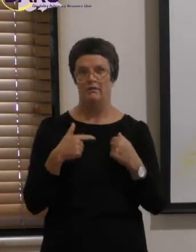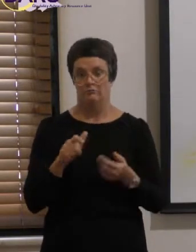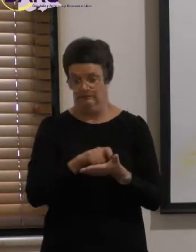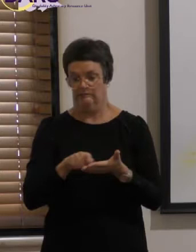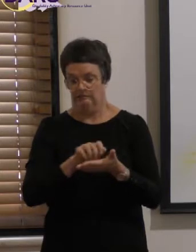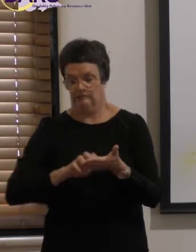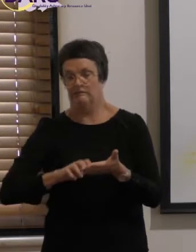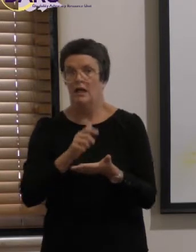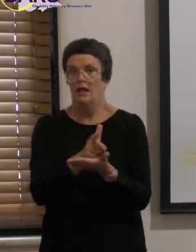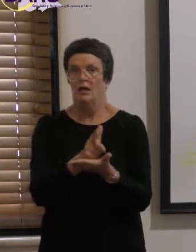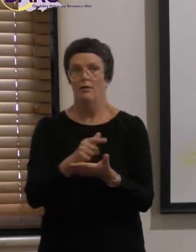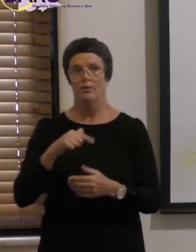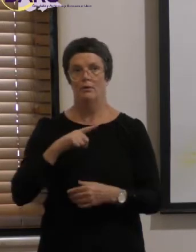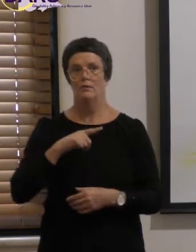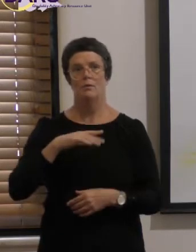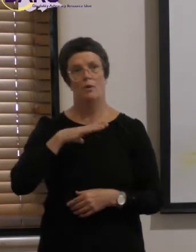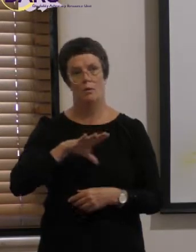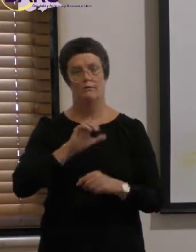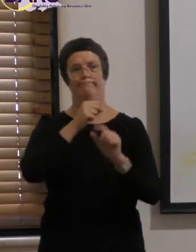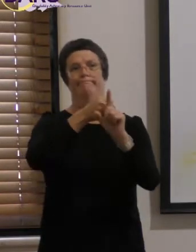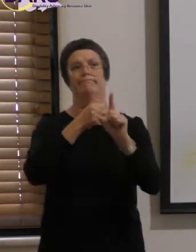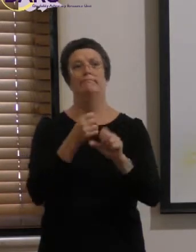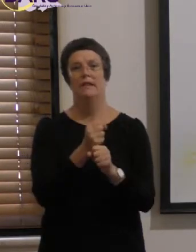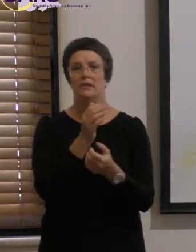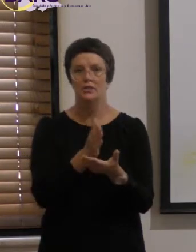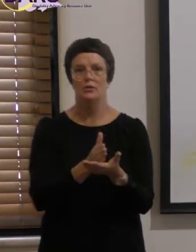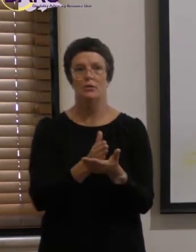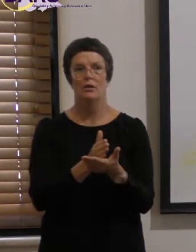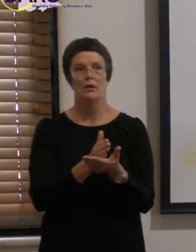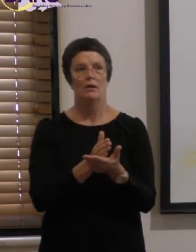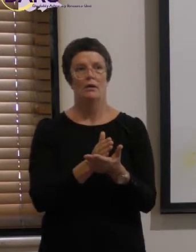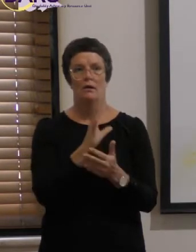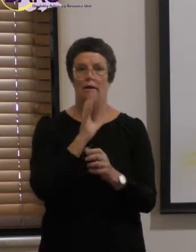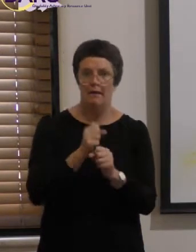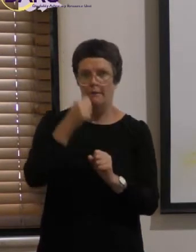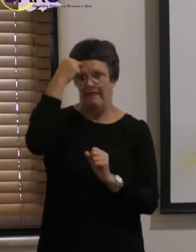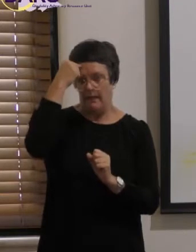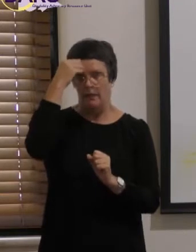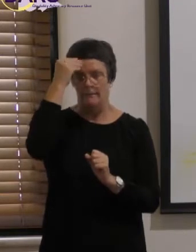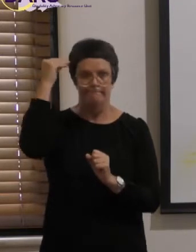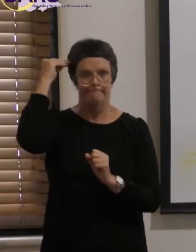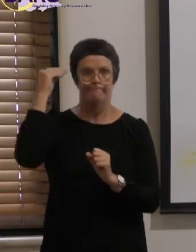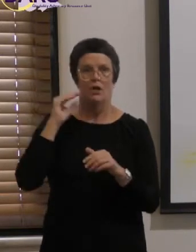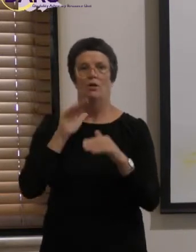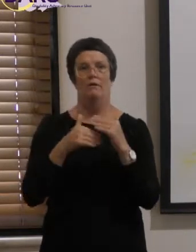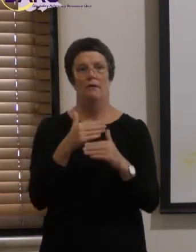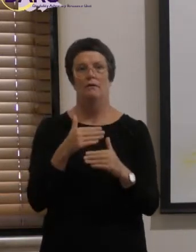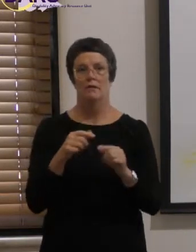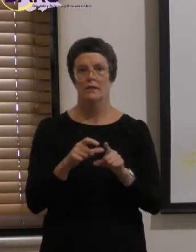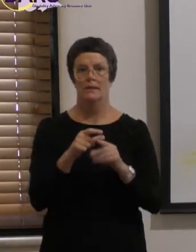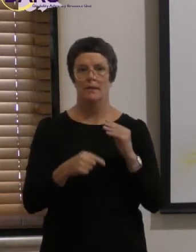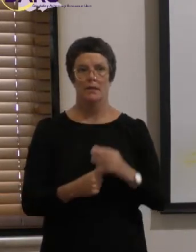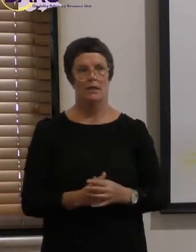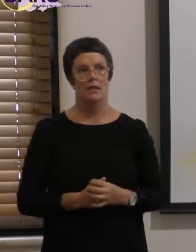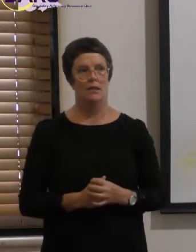get disability on the map. Before it wasn't there, you know, or was there, but we wanted to get it really firmly on the map and a key